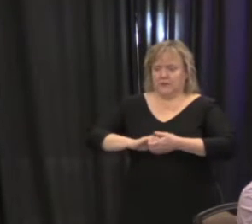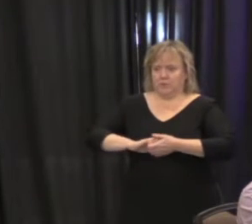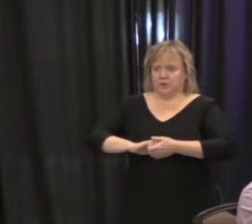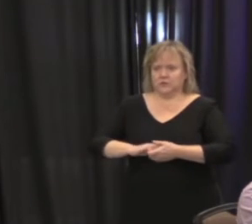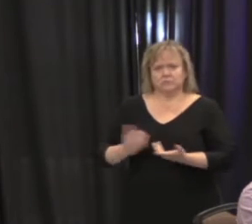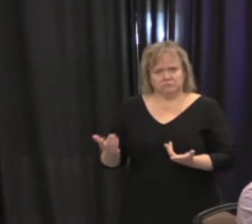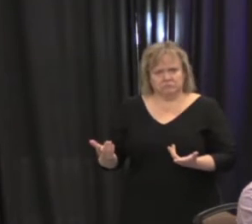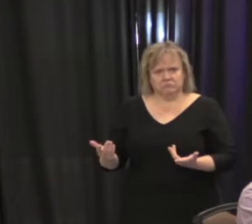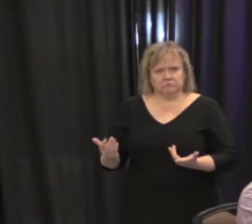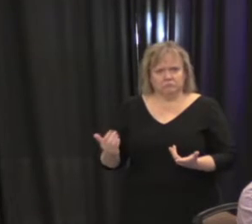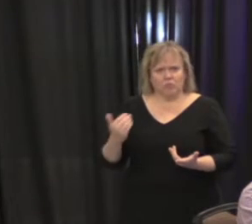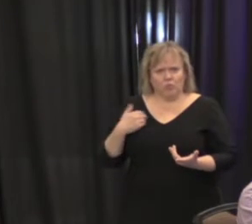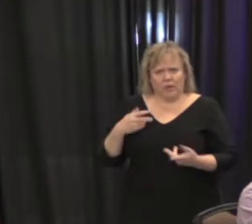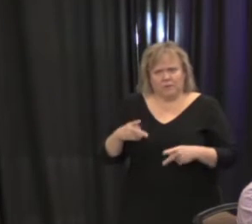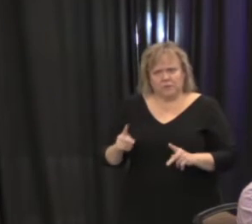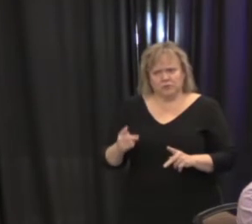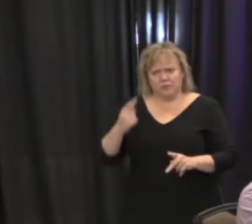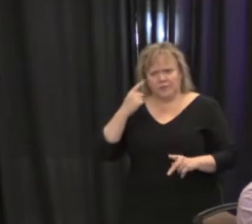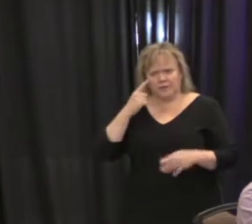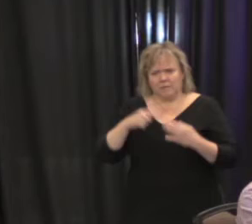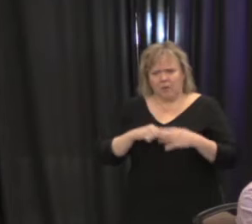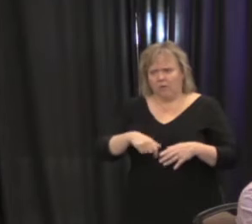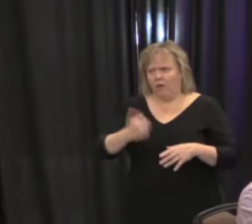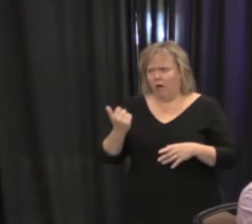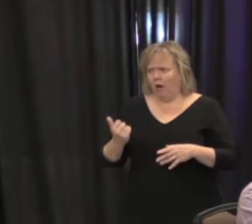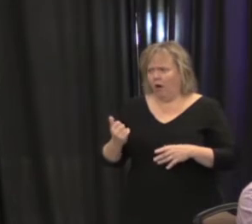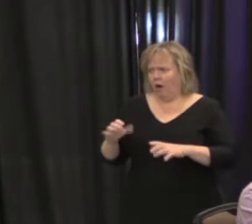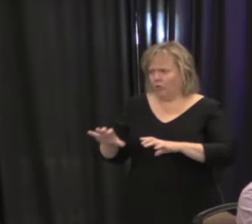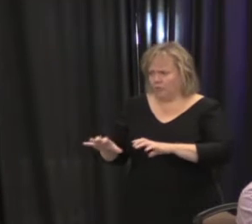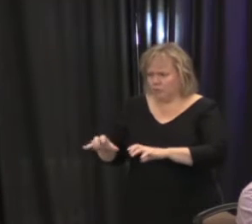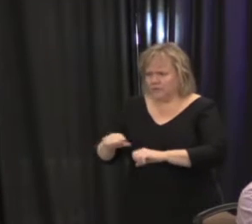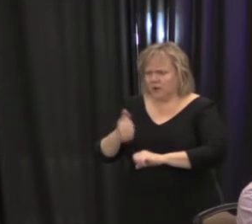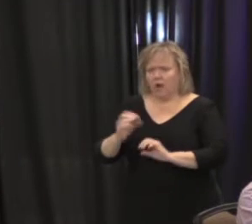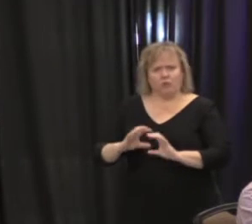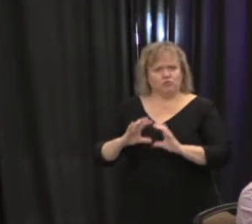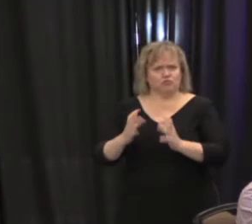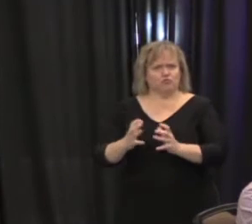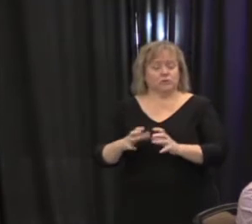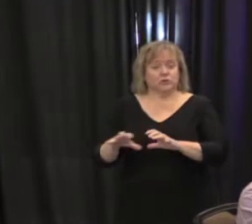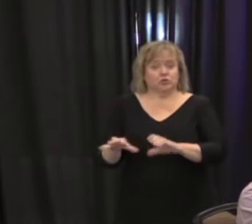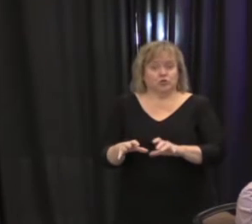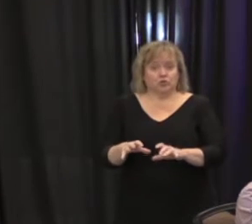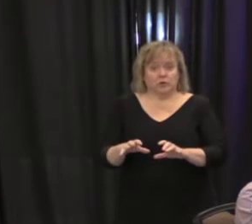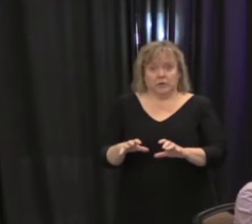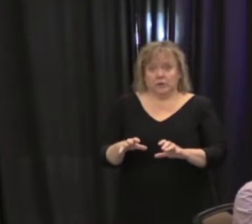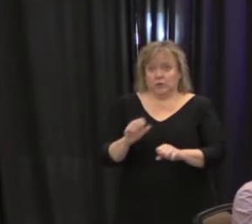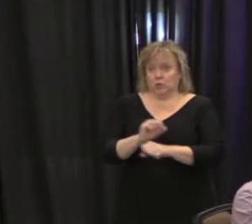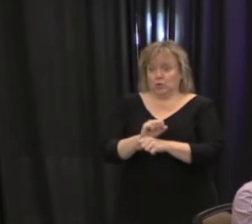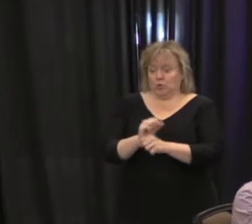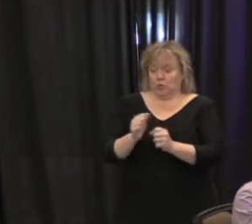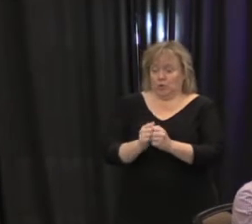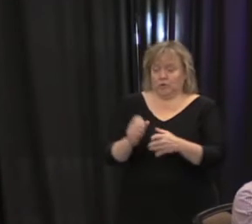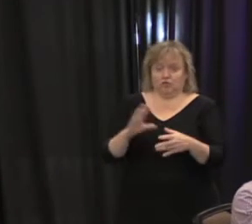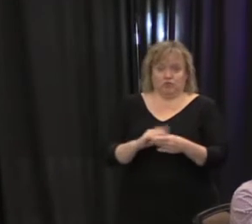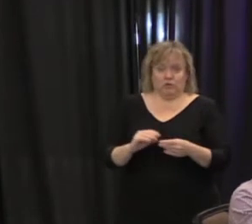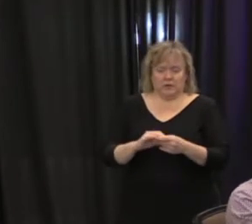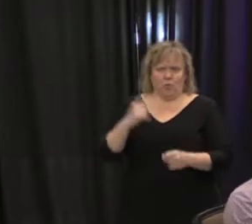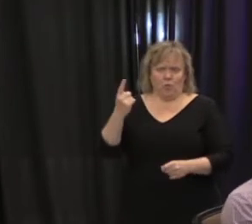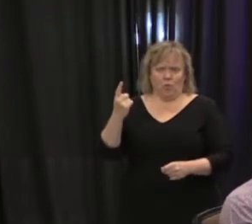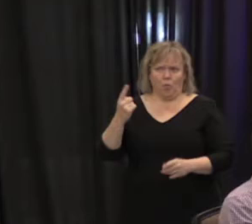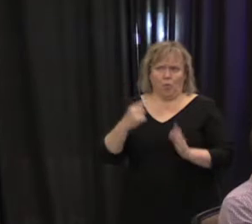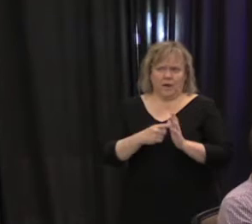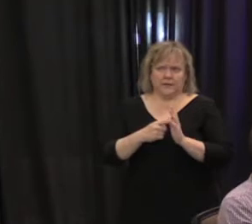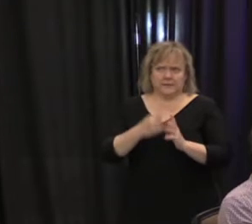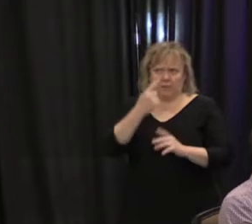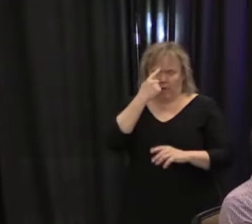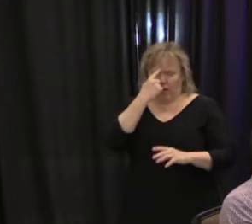to look towards other movements and groups who have been doing some really beautiful work around storytelling. The first example that I think